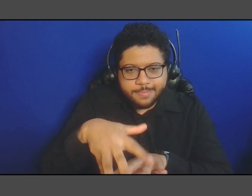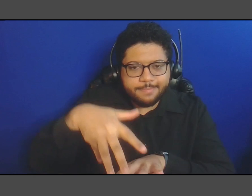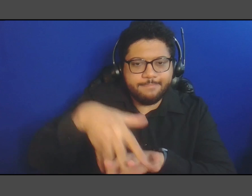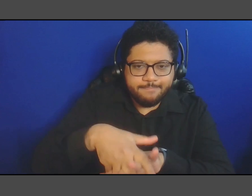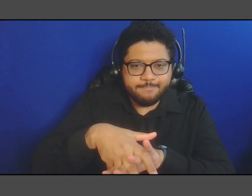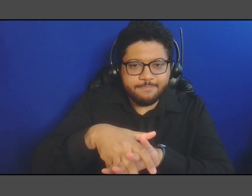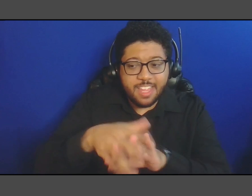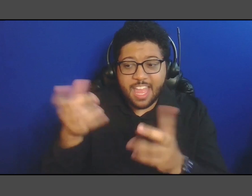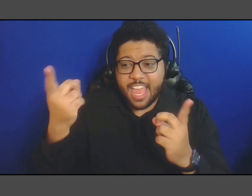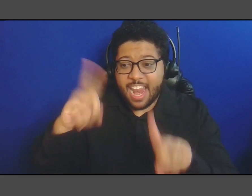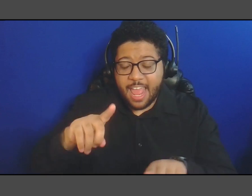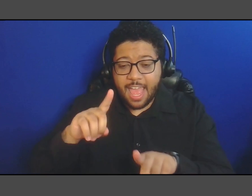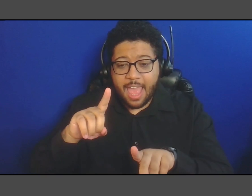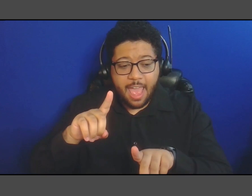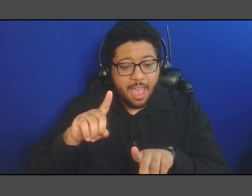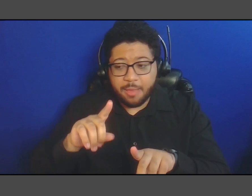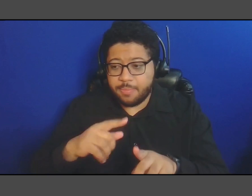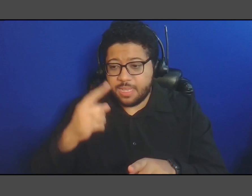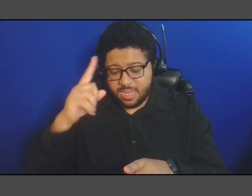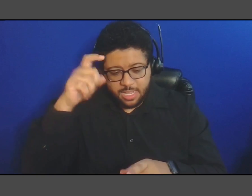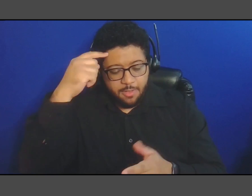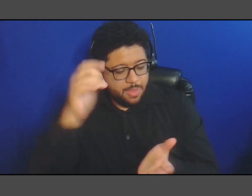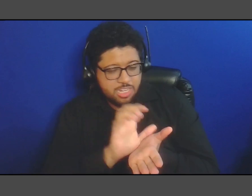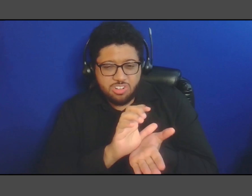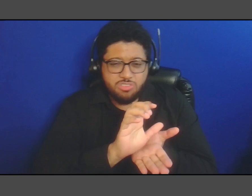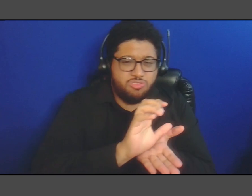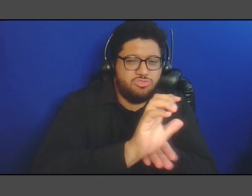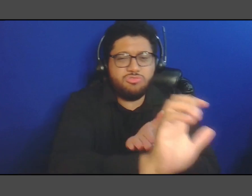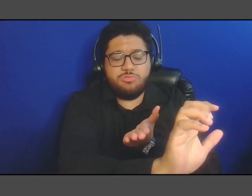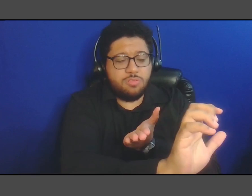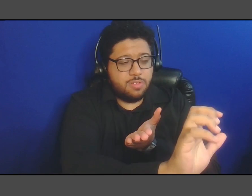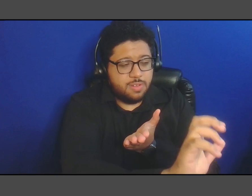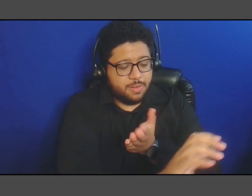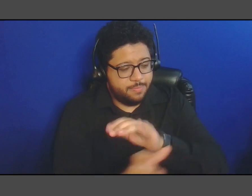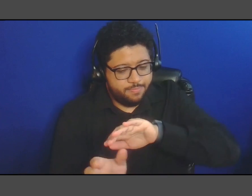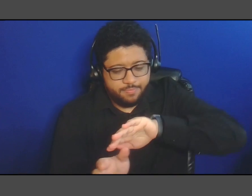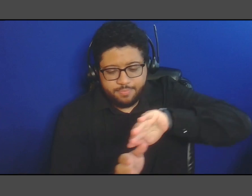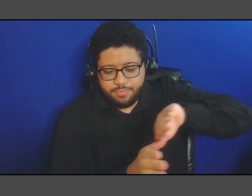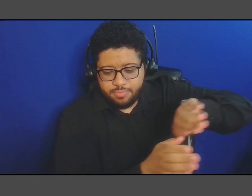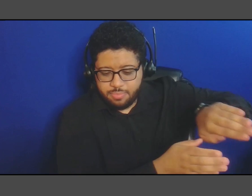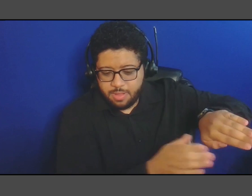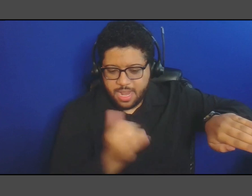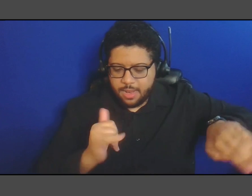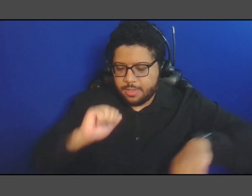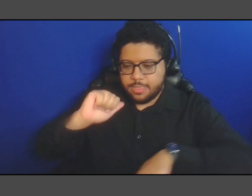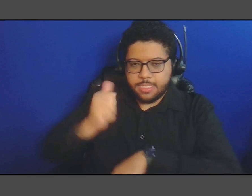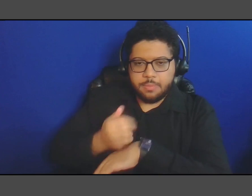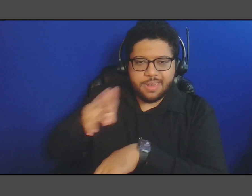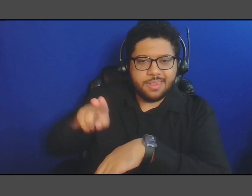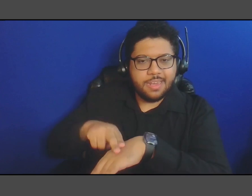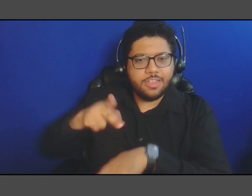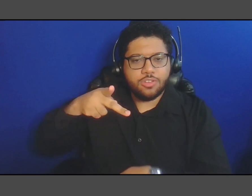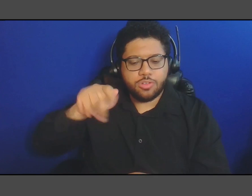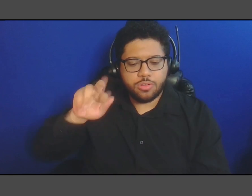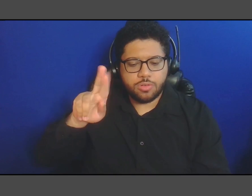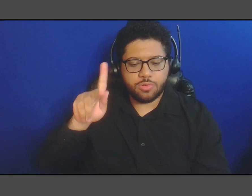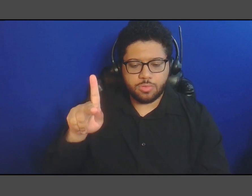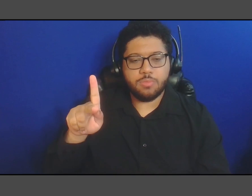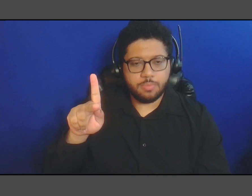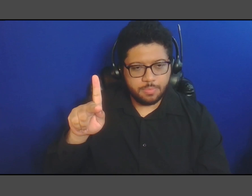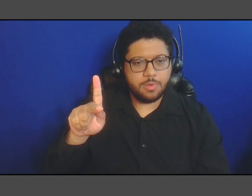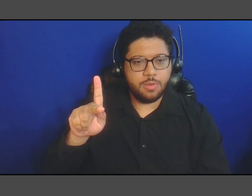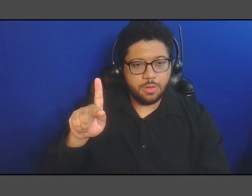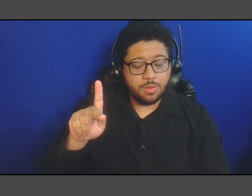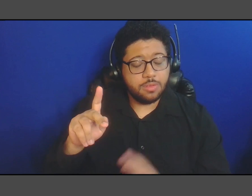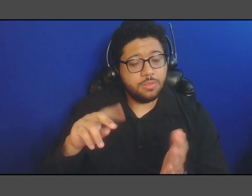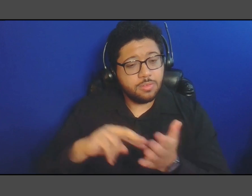make room for a national park. So we always have to remember that there's a